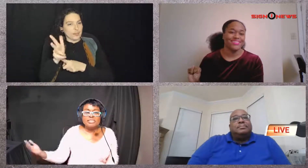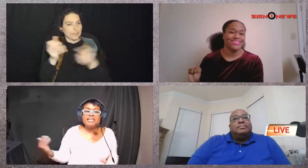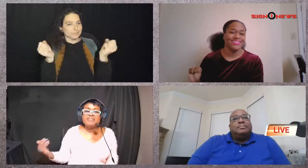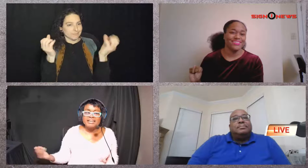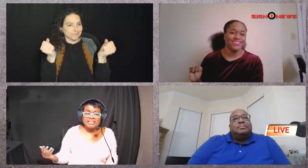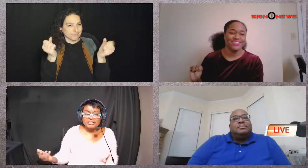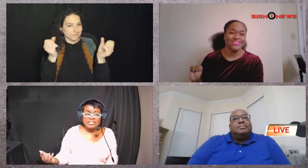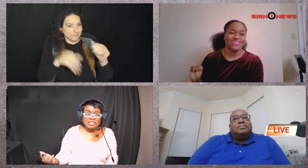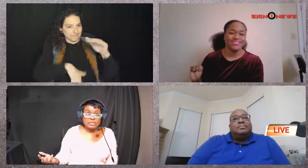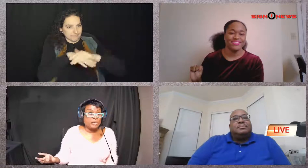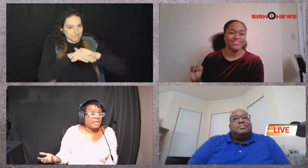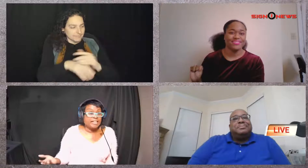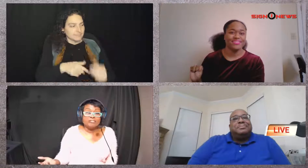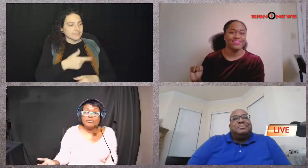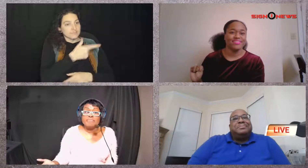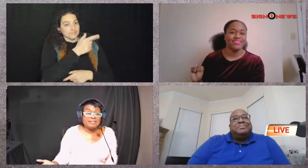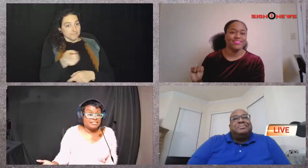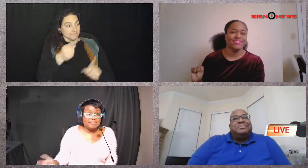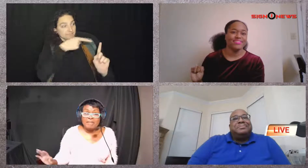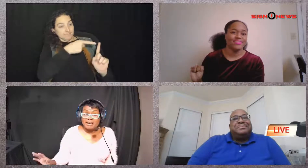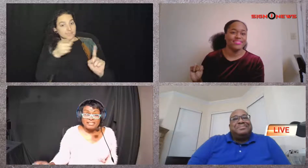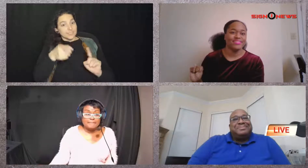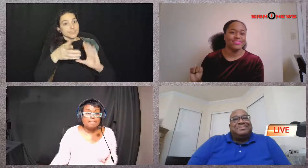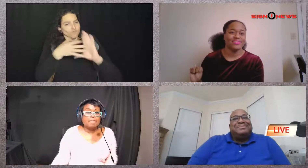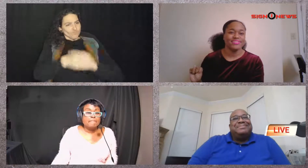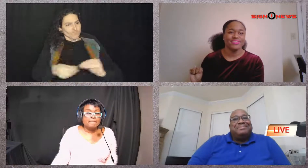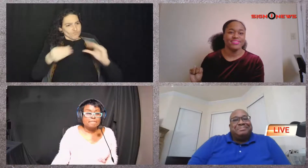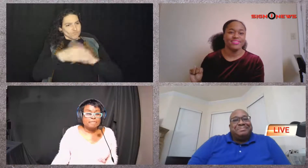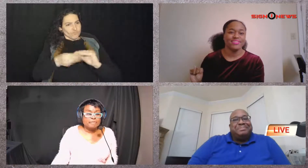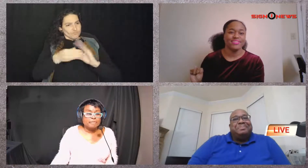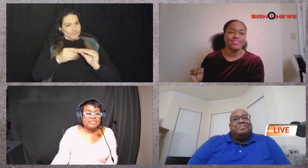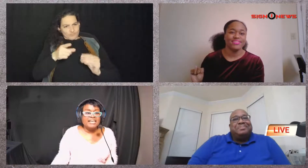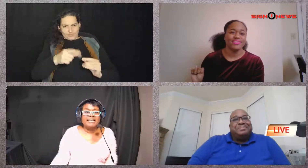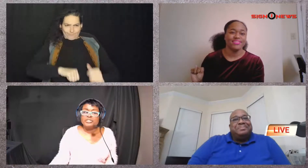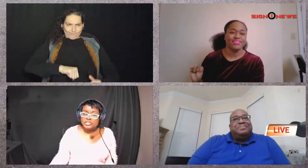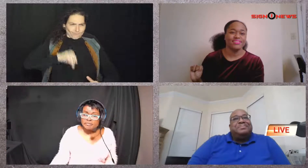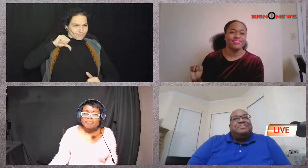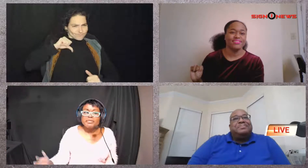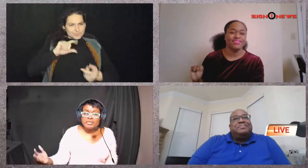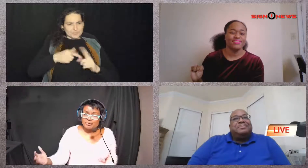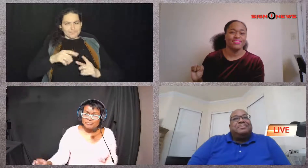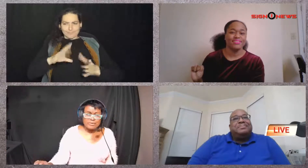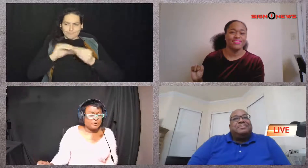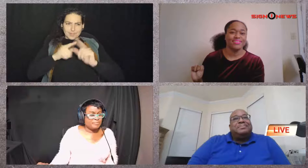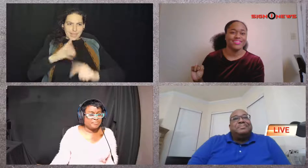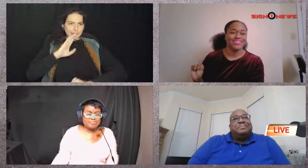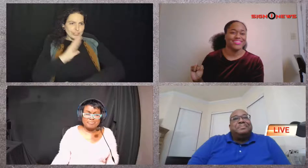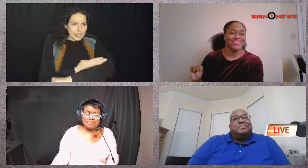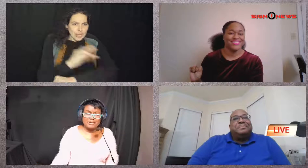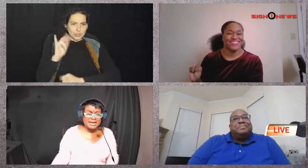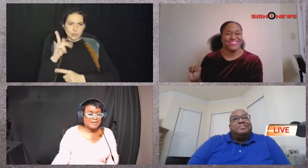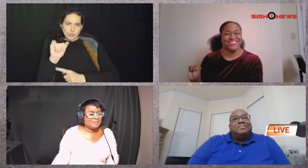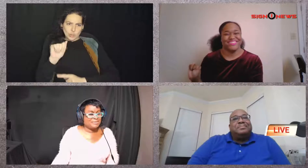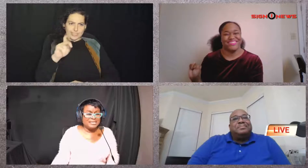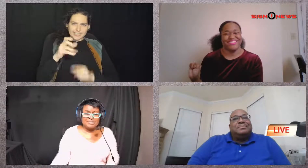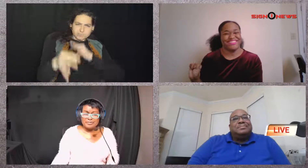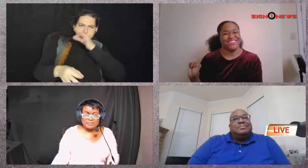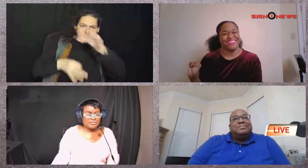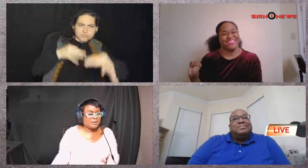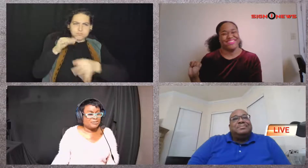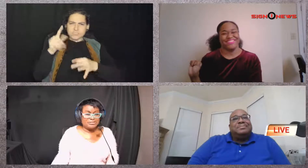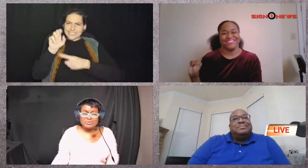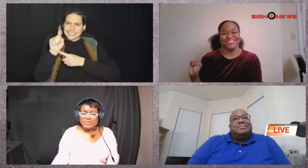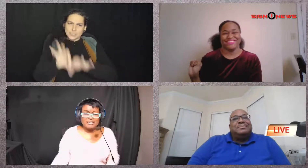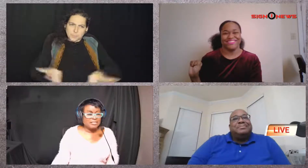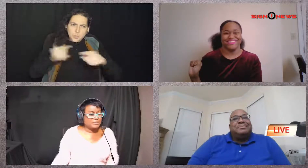And so we were sitting right next to each other. We only had 3 minutes max. And Jim, very proud of